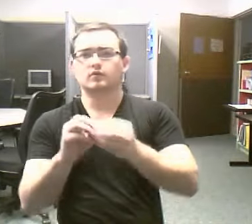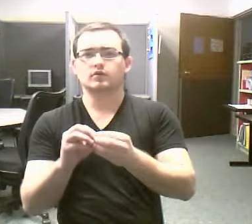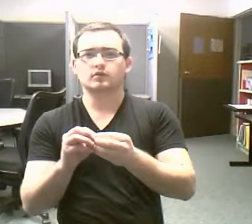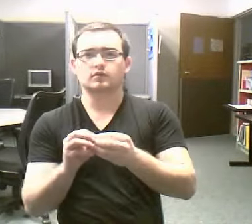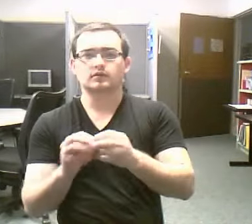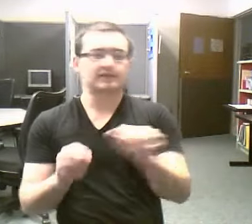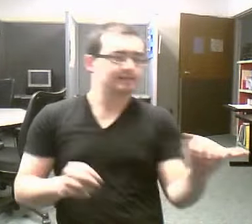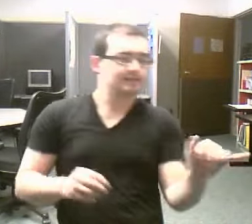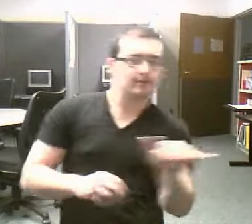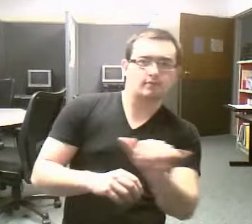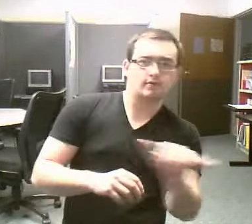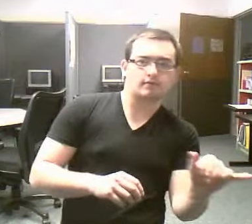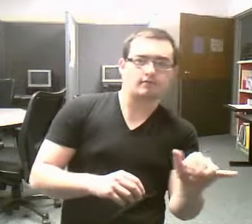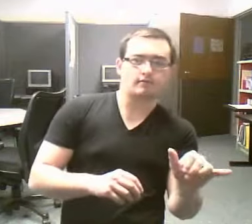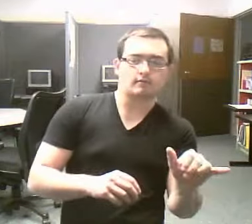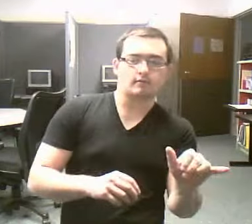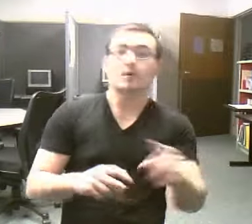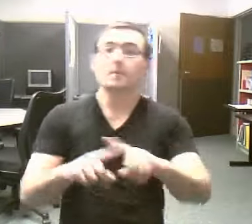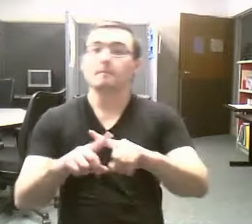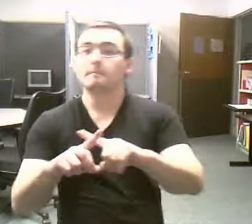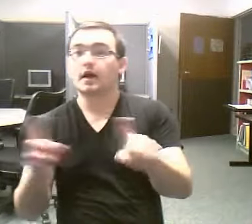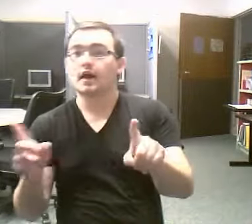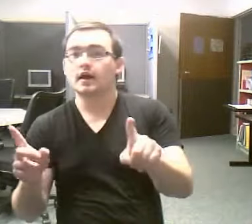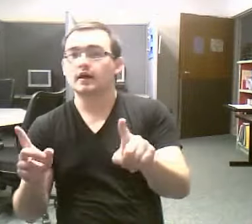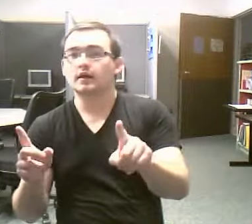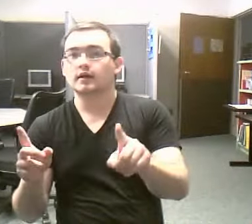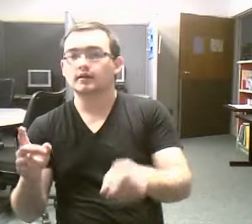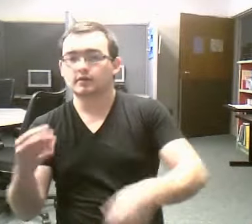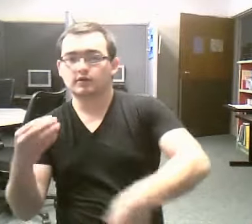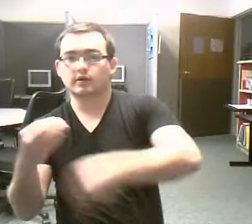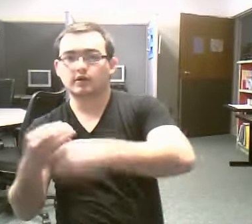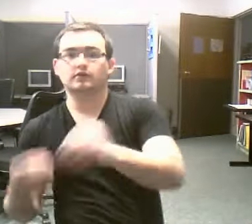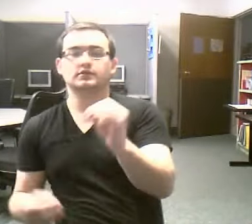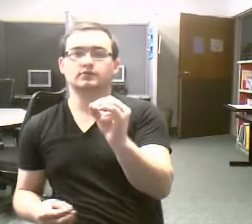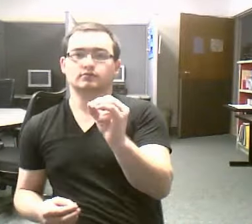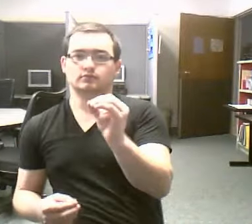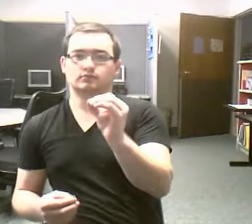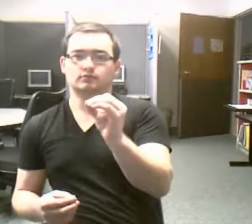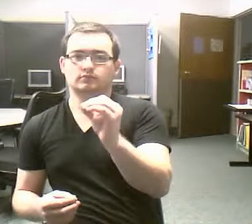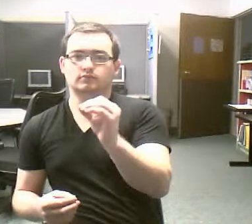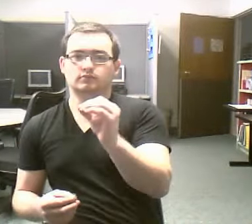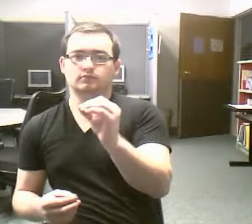plus 0. So, you know, I'll bring that example back up.